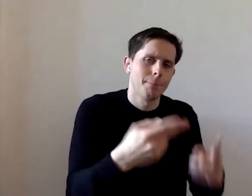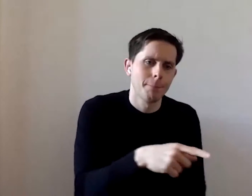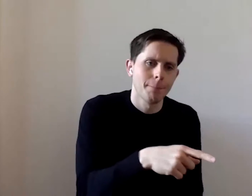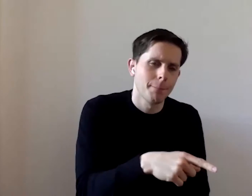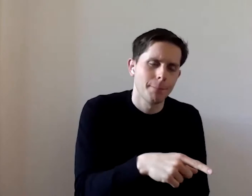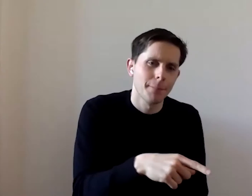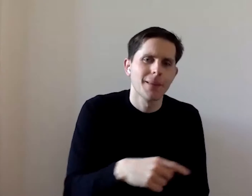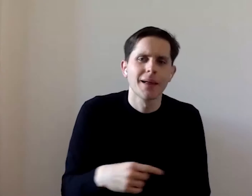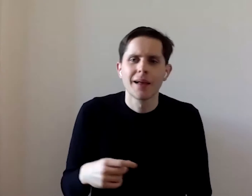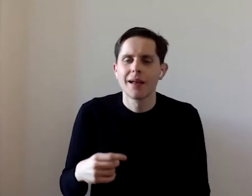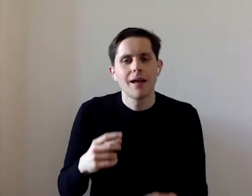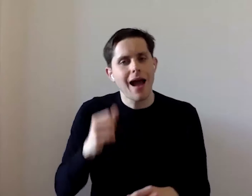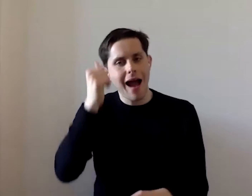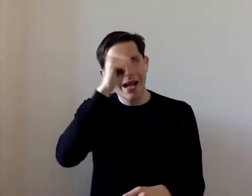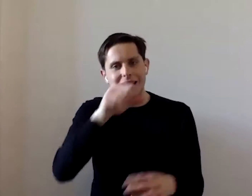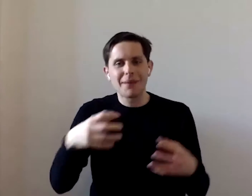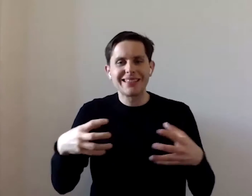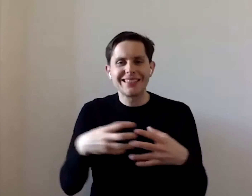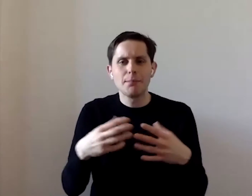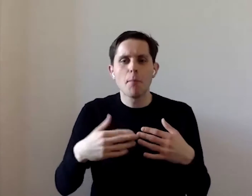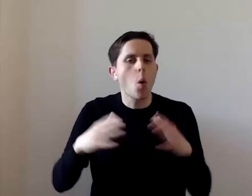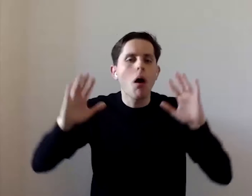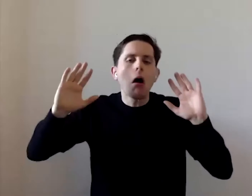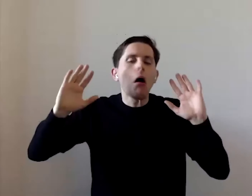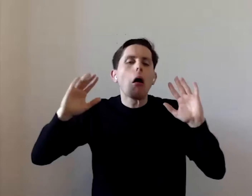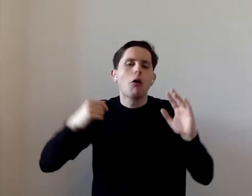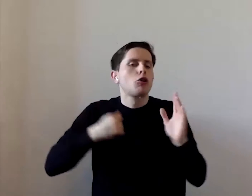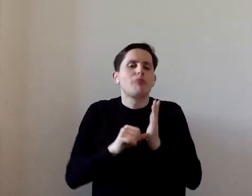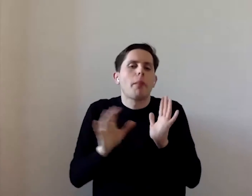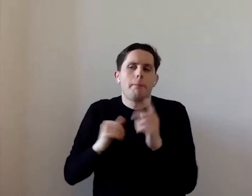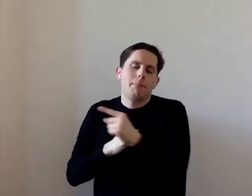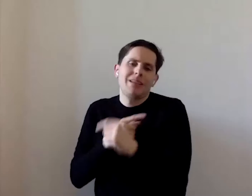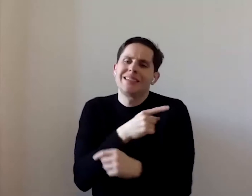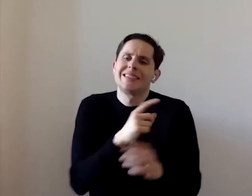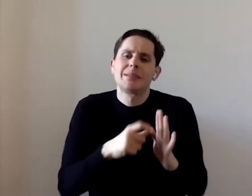student support team. And there was kind of a sense that when it came to the academic department, it's like, oh, well, that's